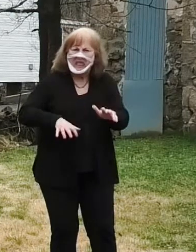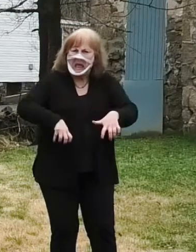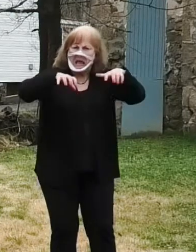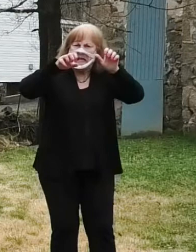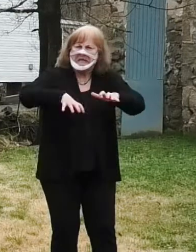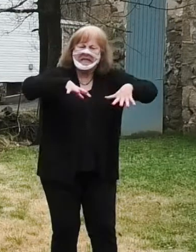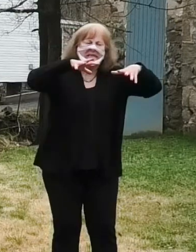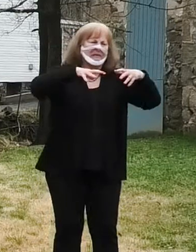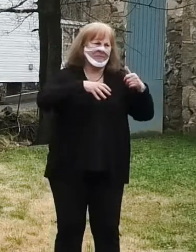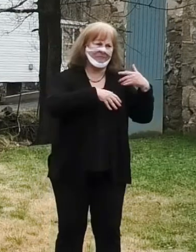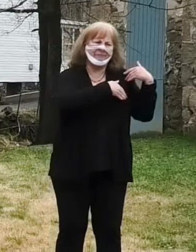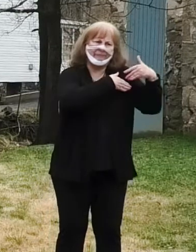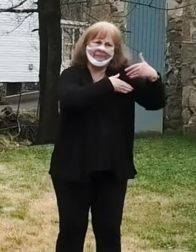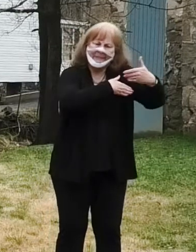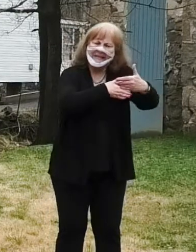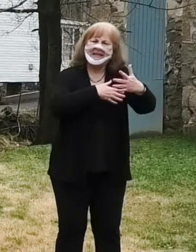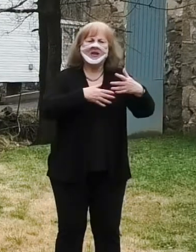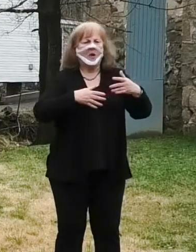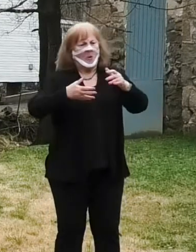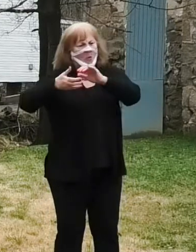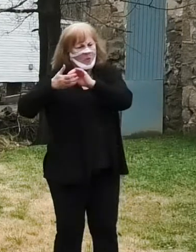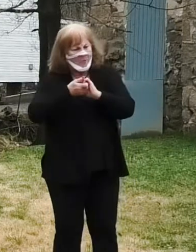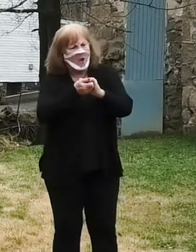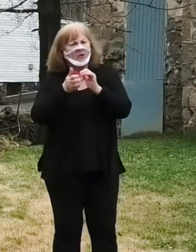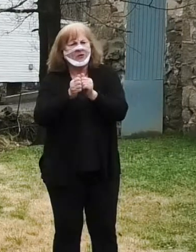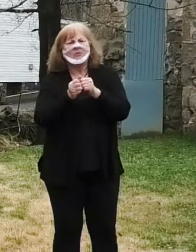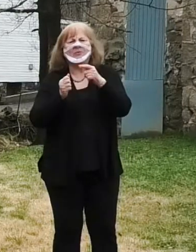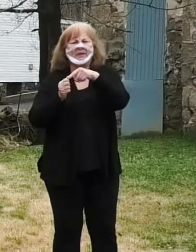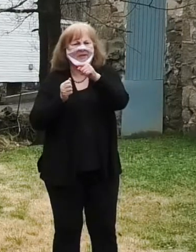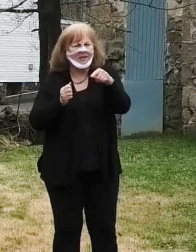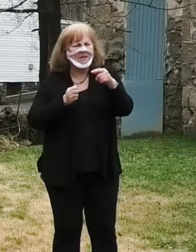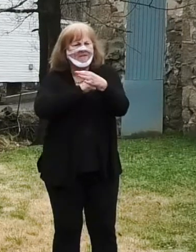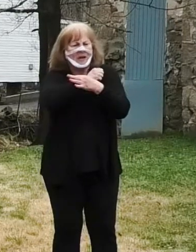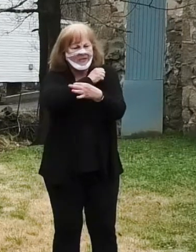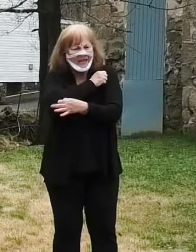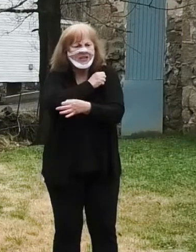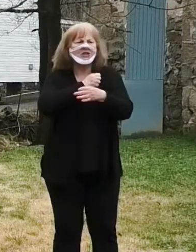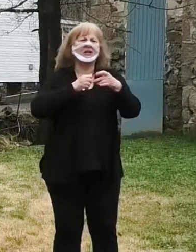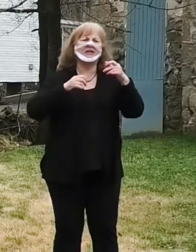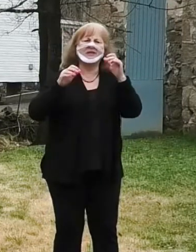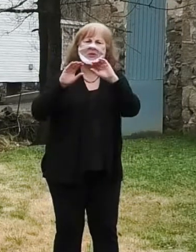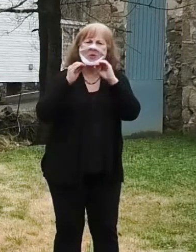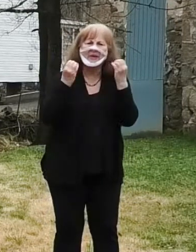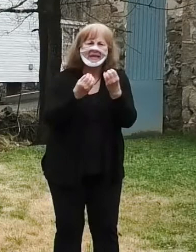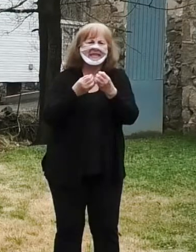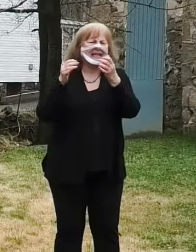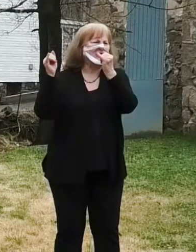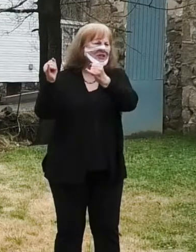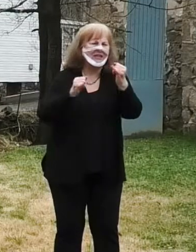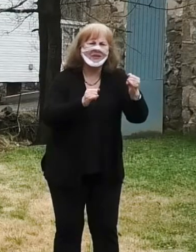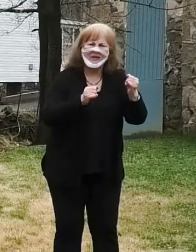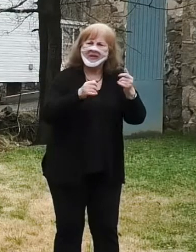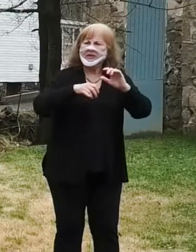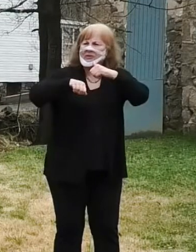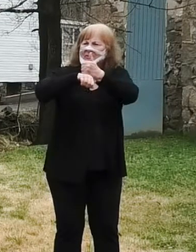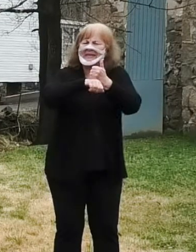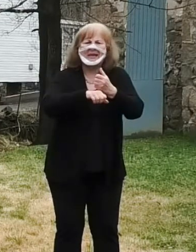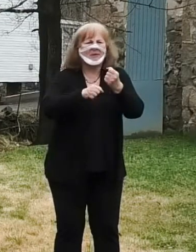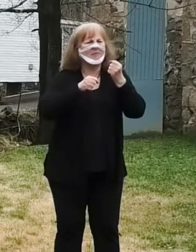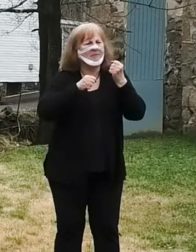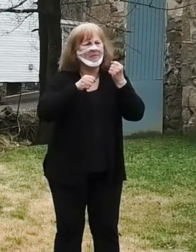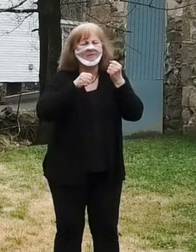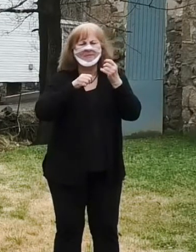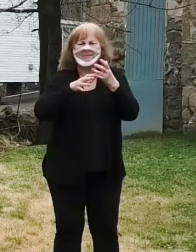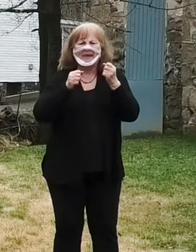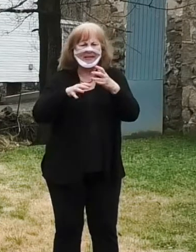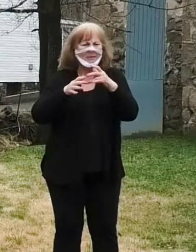partnered with local government, foundations, corporations, individuals, and organizations to deploy thousands of dollars